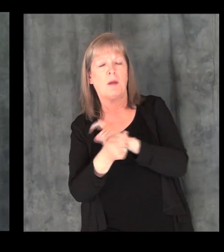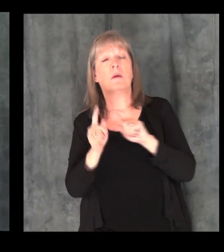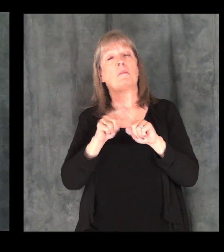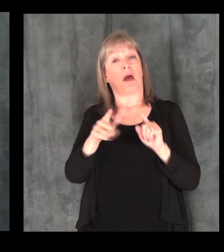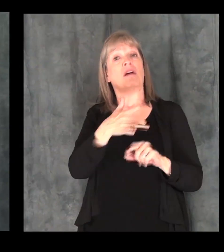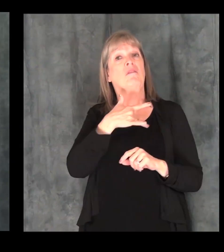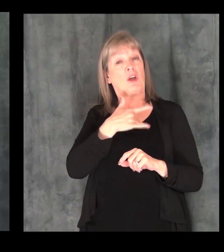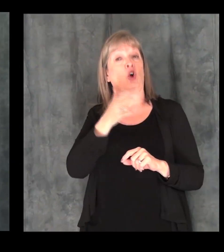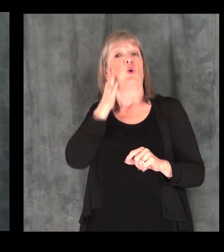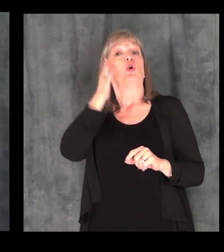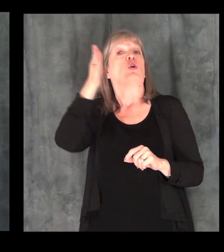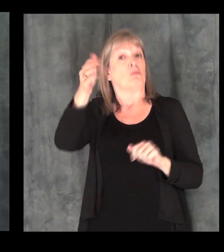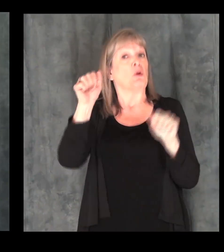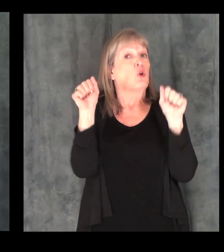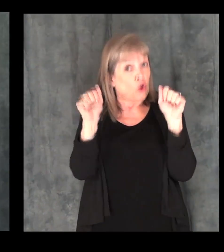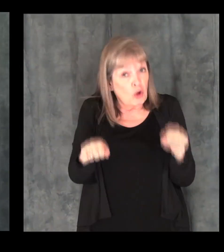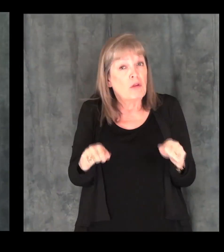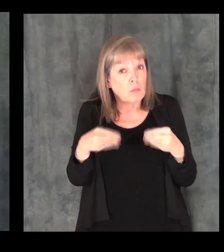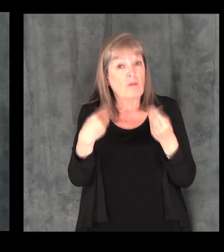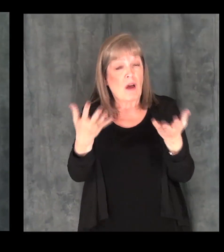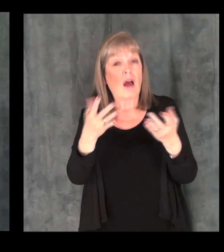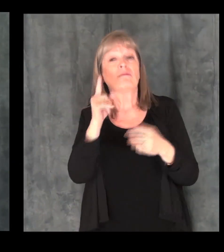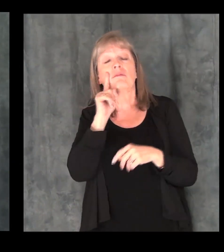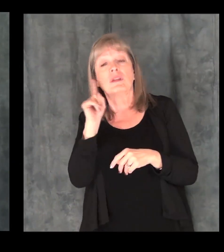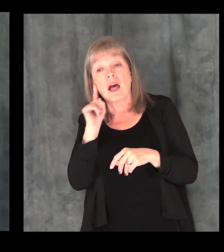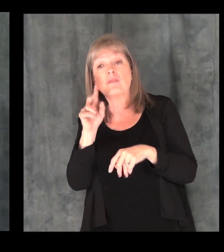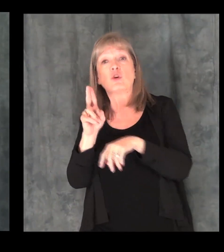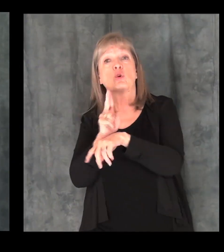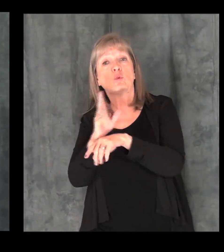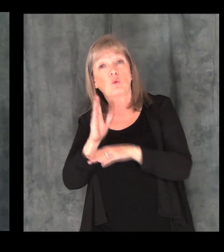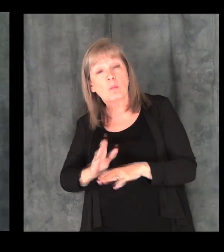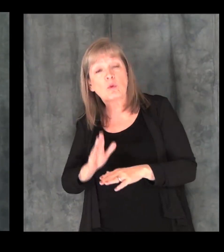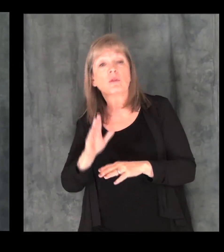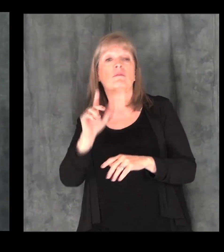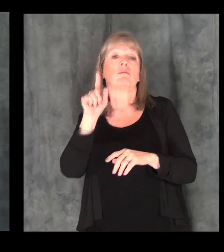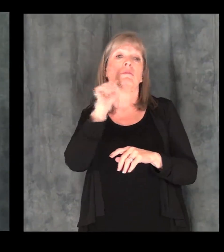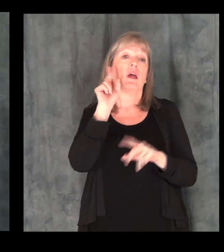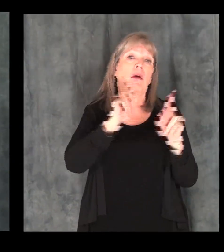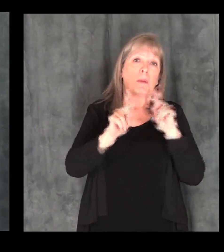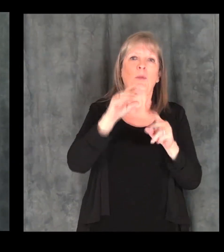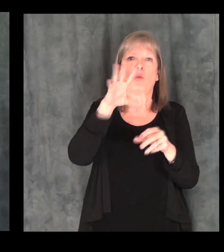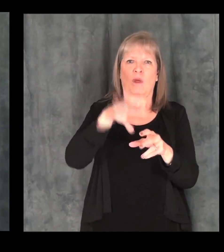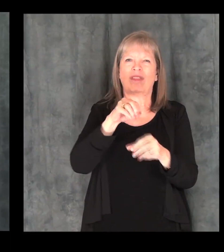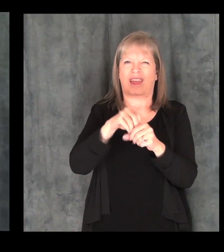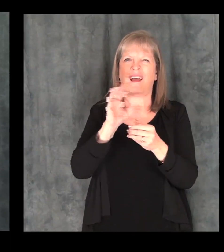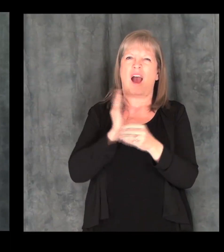could provide for deaf consumers or the deaf population in the state of Victoria.